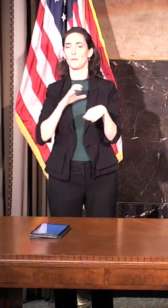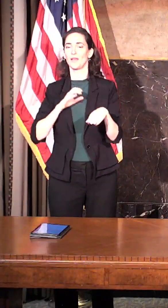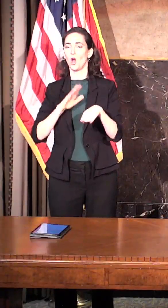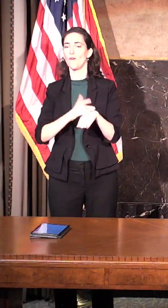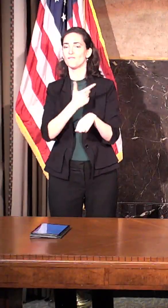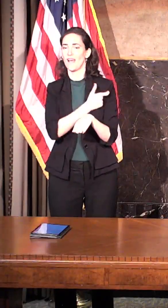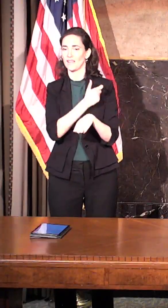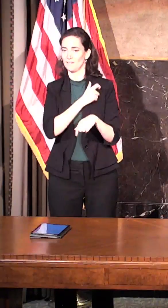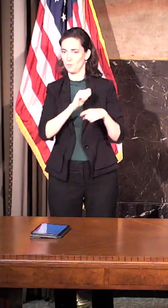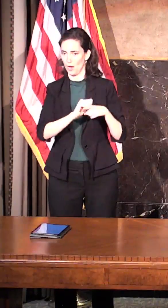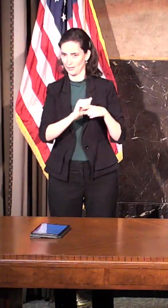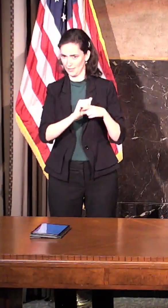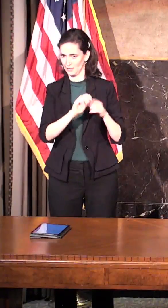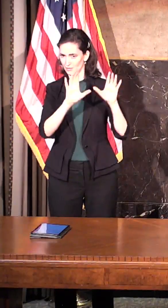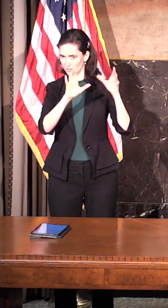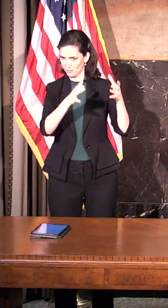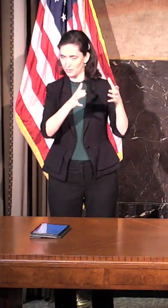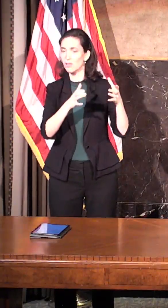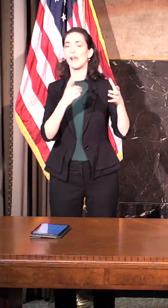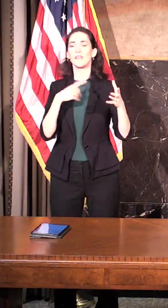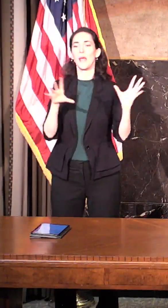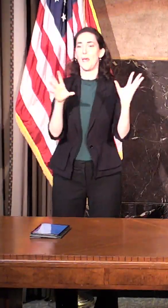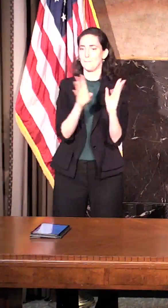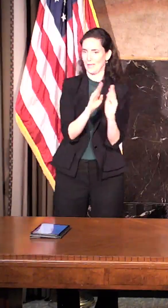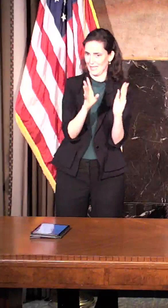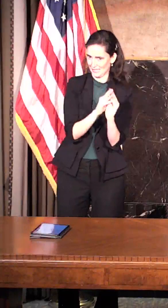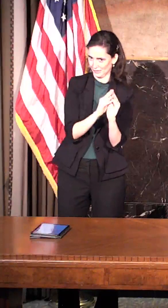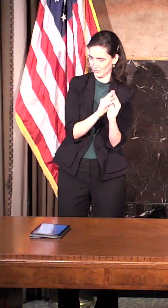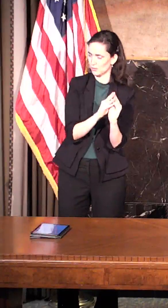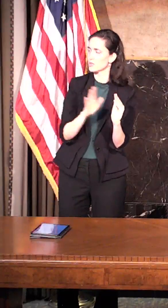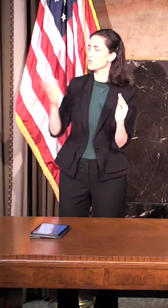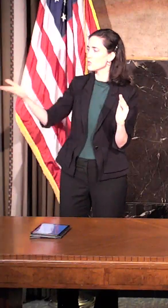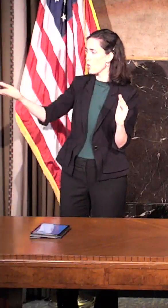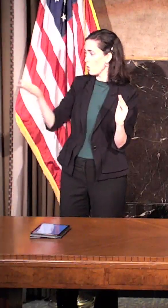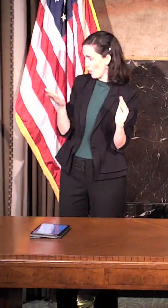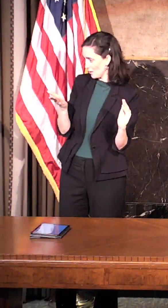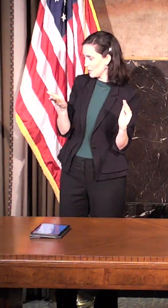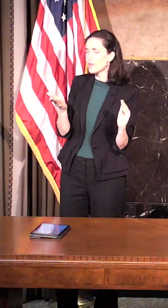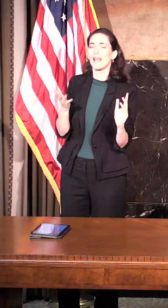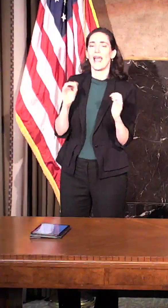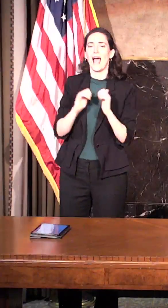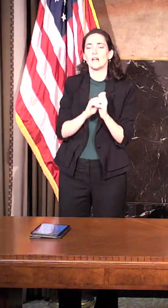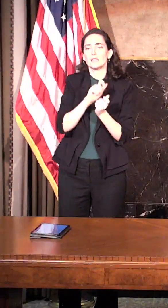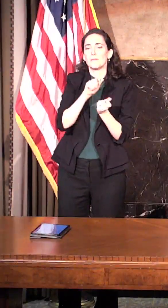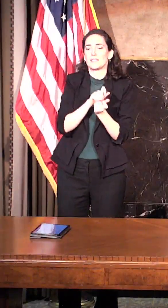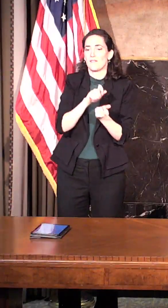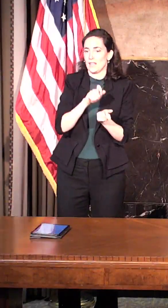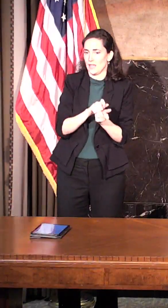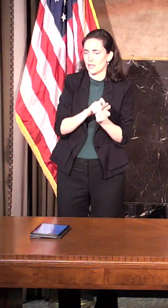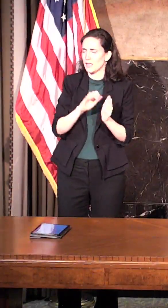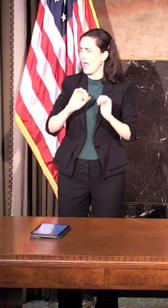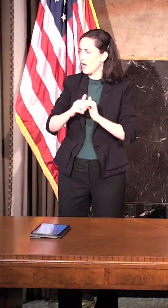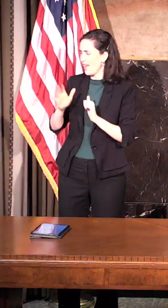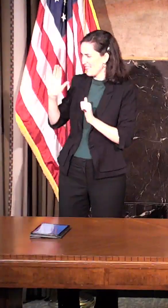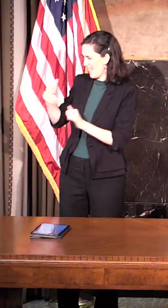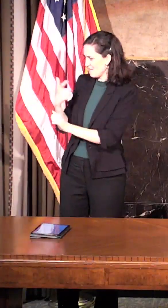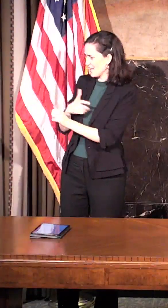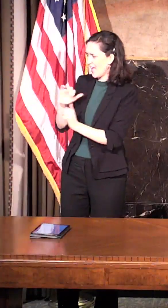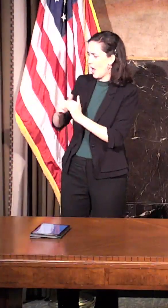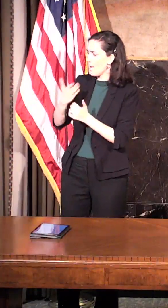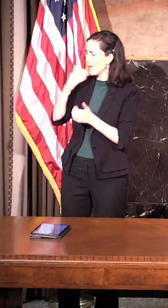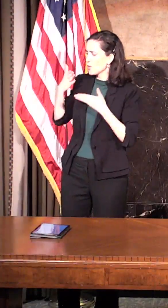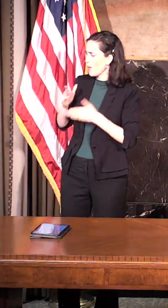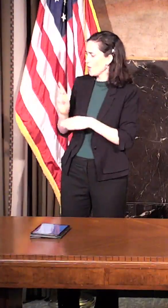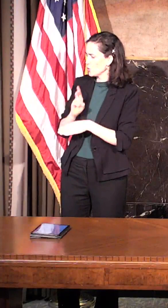then meet and consider more granular recommendations about how the vaccine might be best used and any other